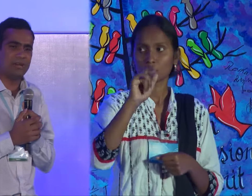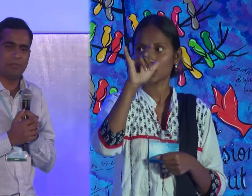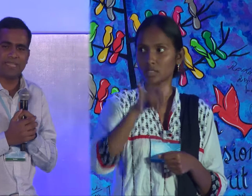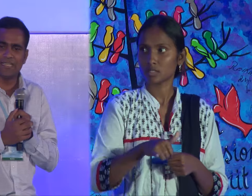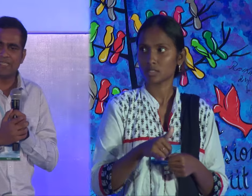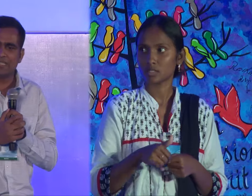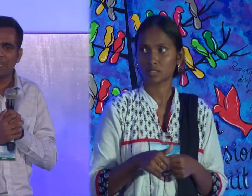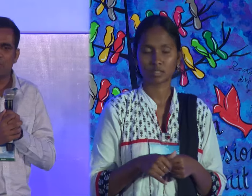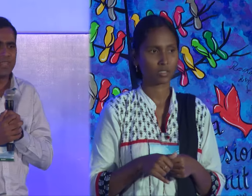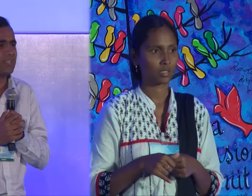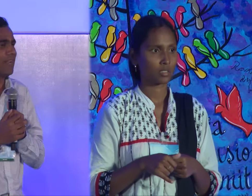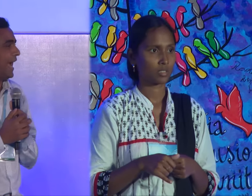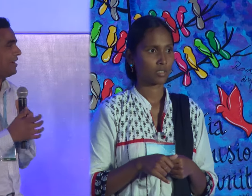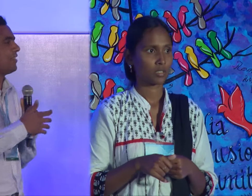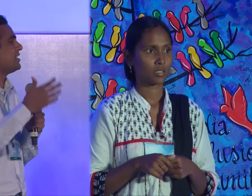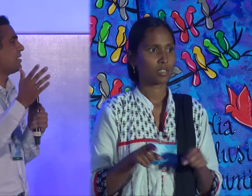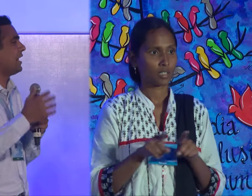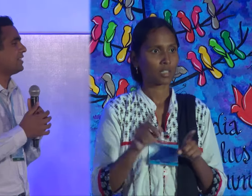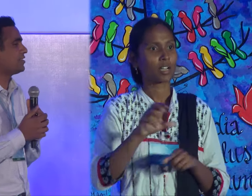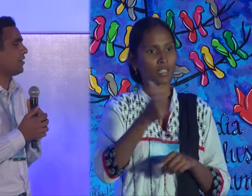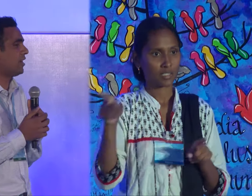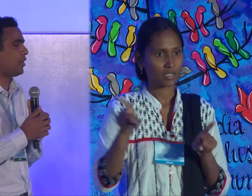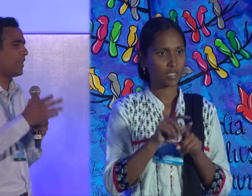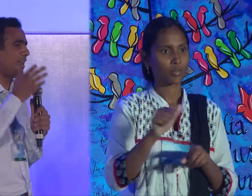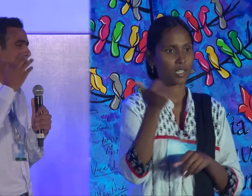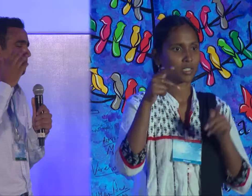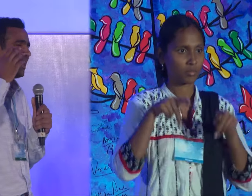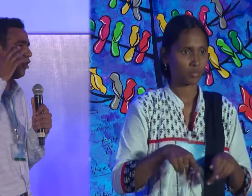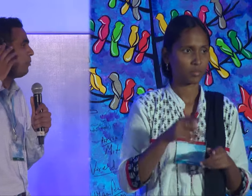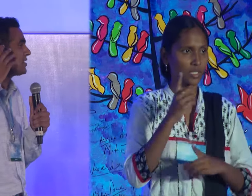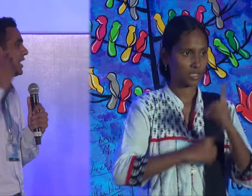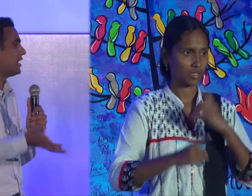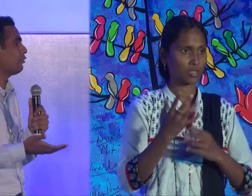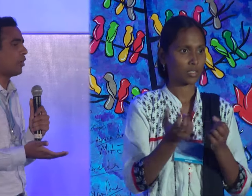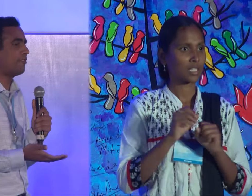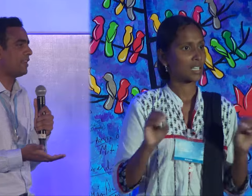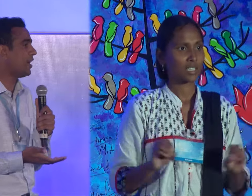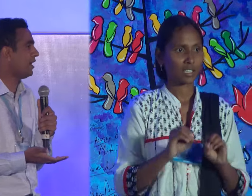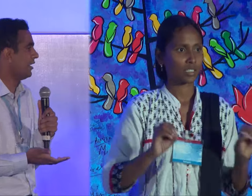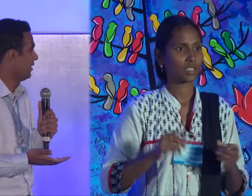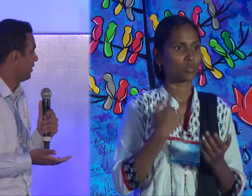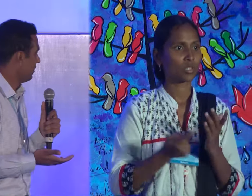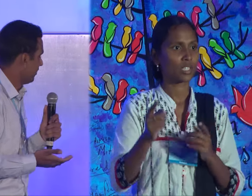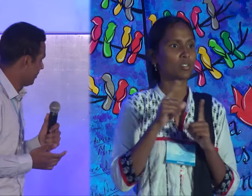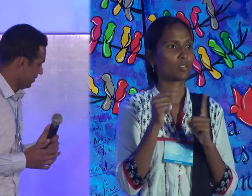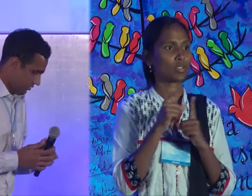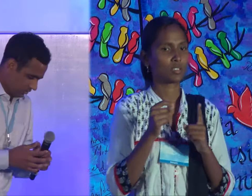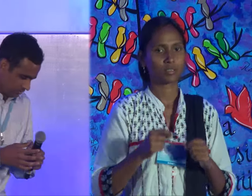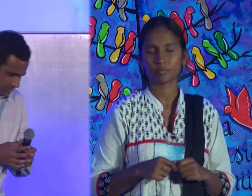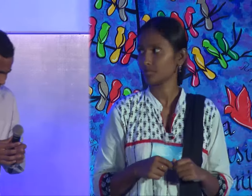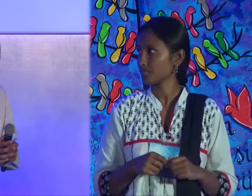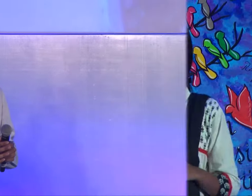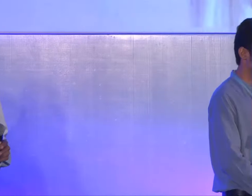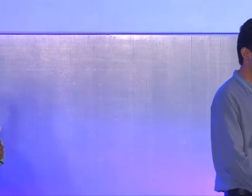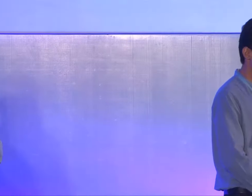against athletes like Virender and other disabled athletes of the country, where they get almost nothing for whatever they've done.